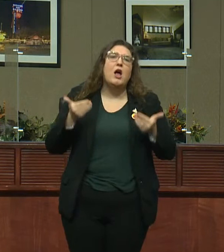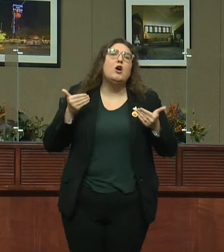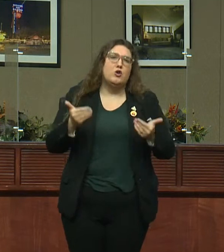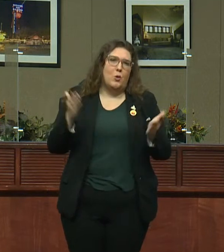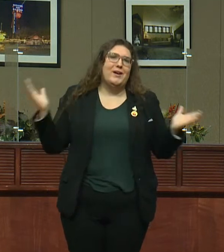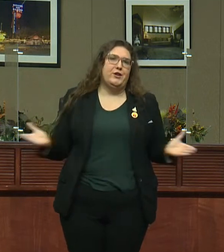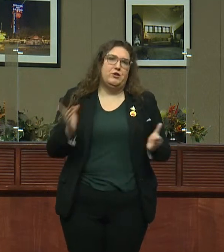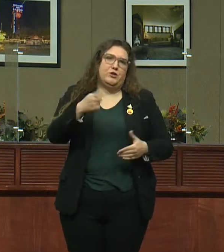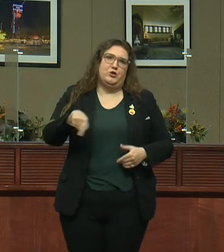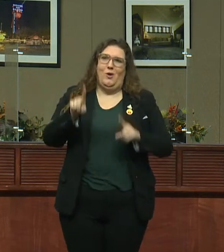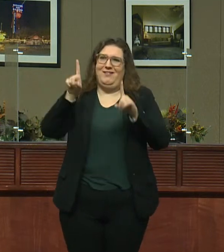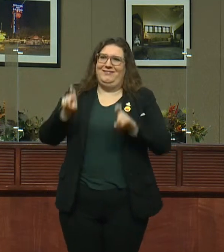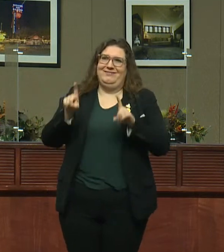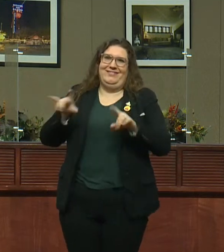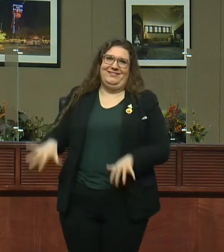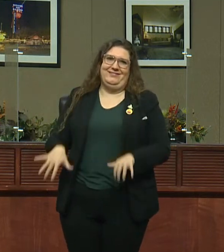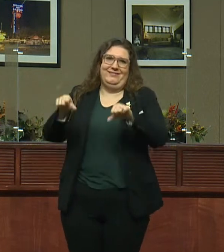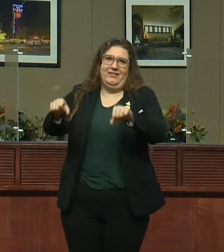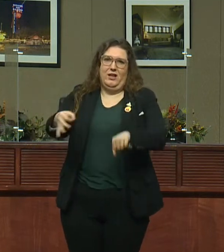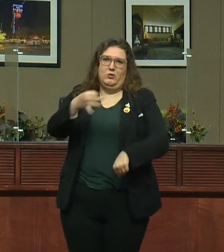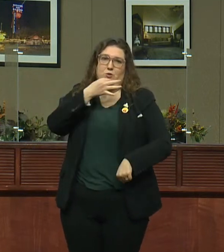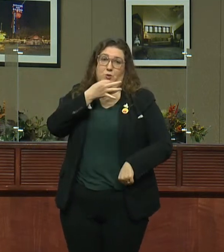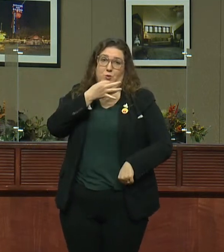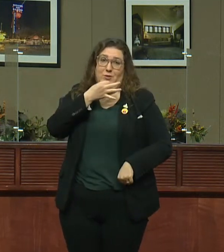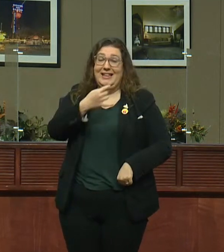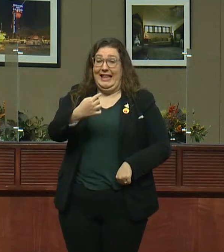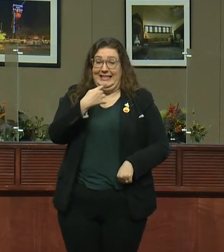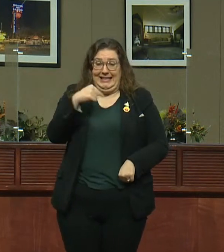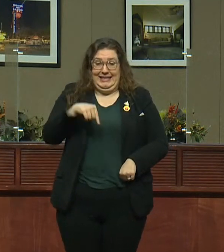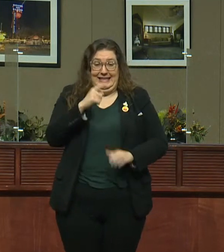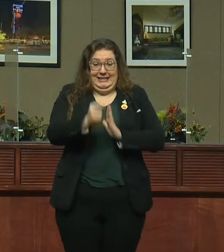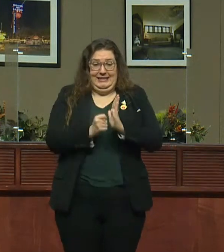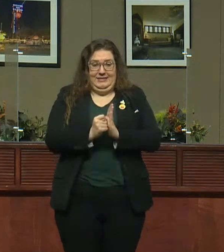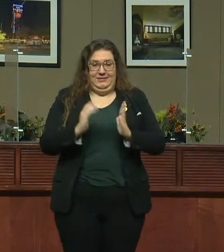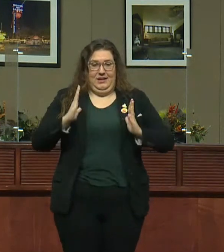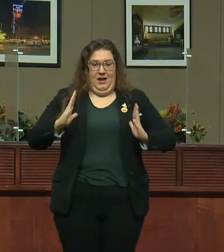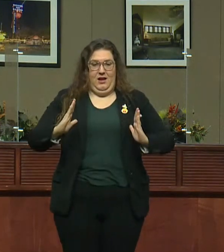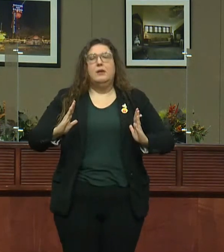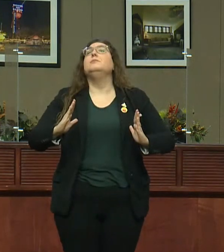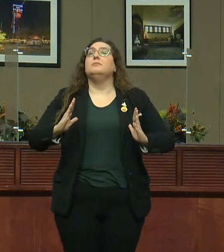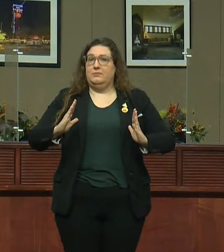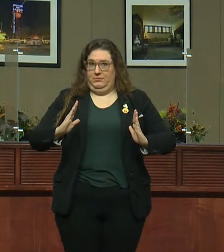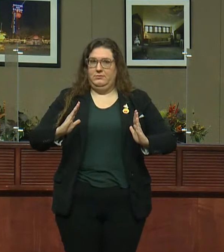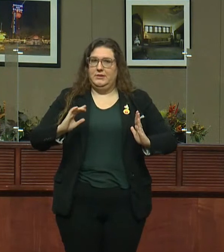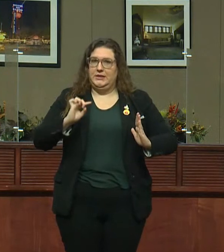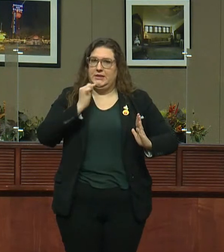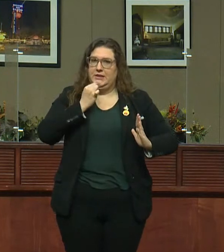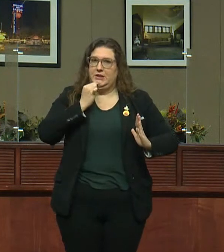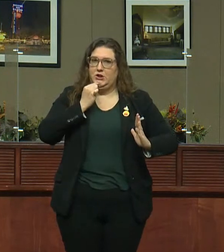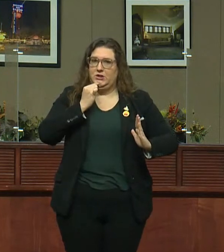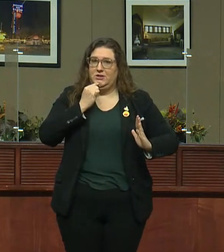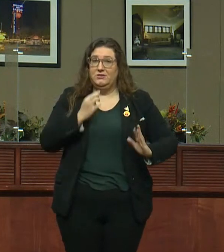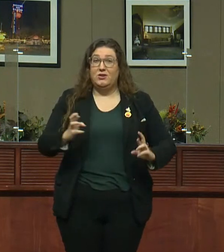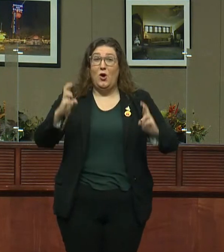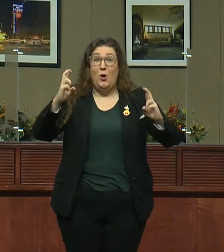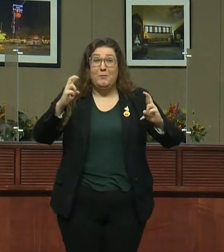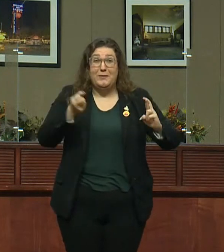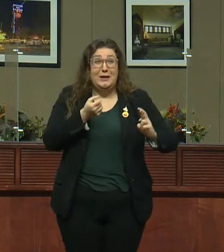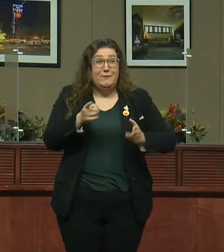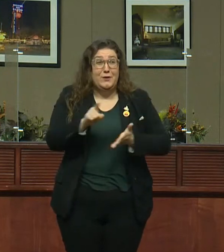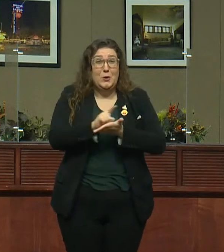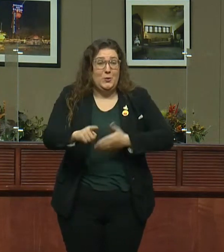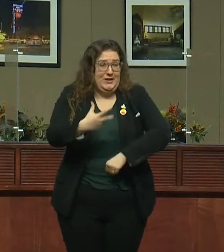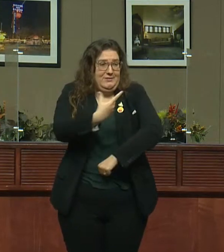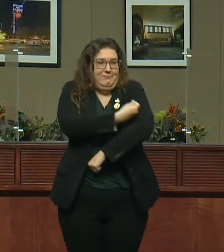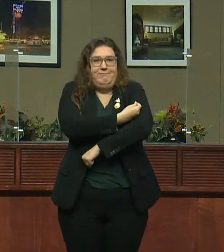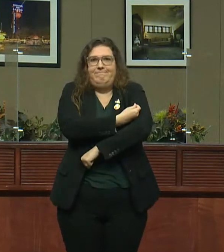what this period is very critical. We're about to receive a vaccine, maybe in a couple of weeks. So all